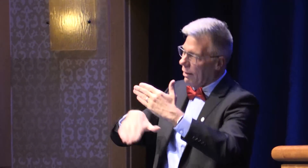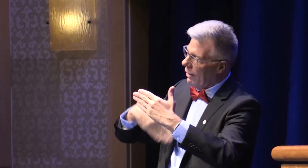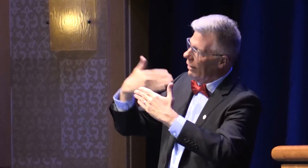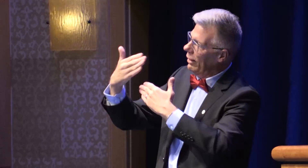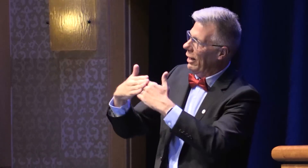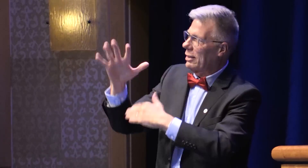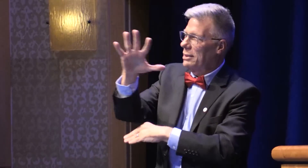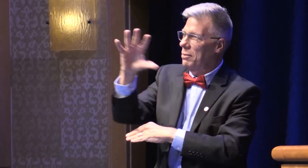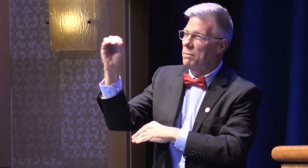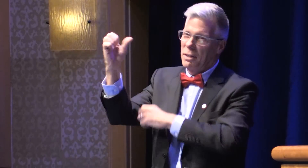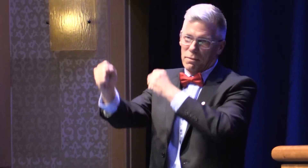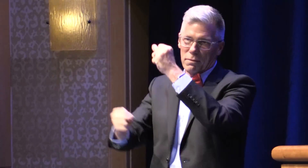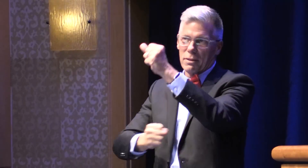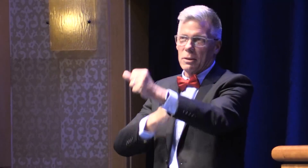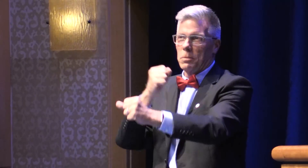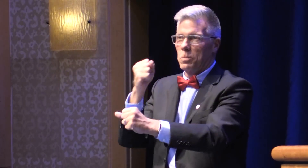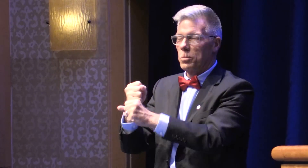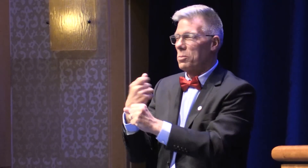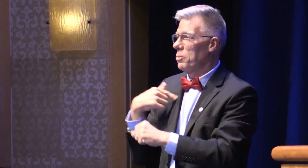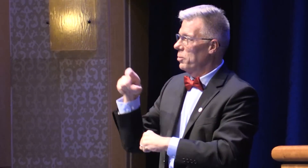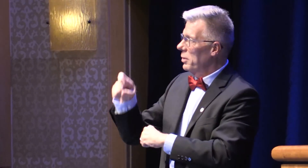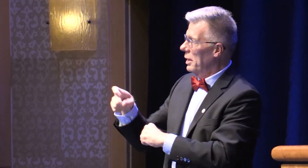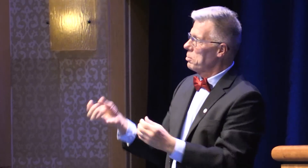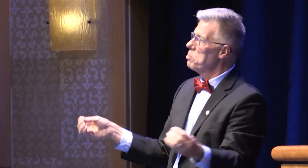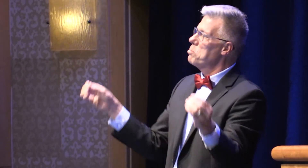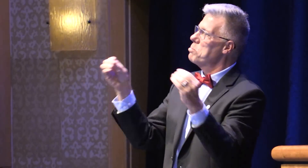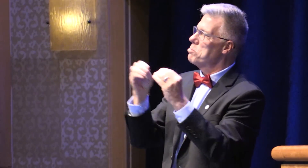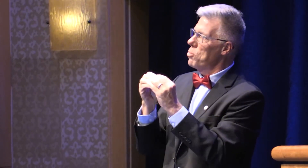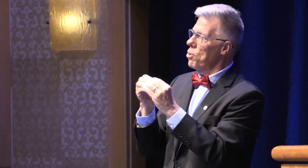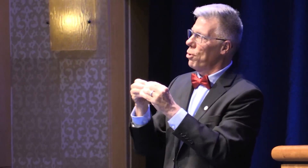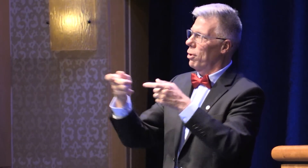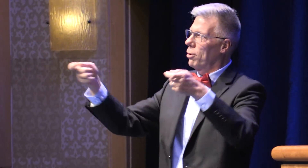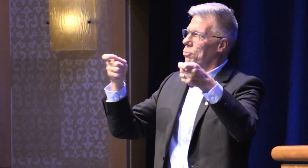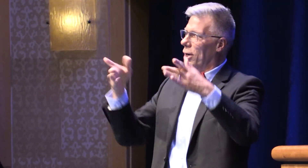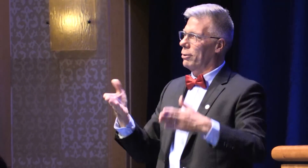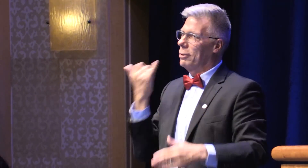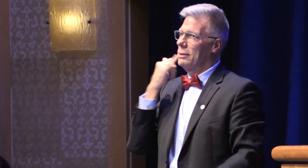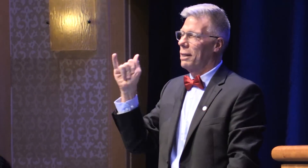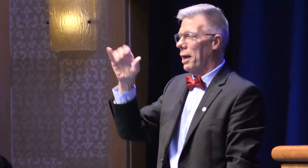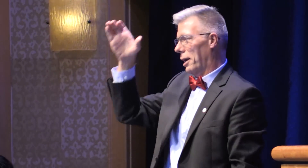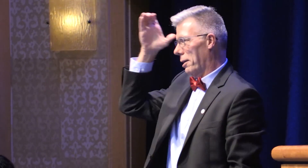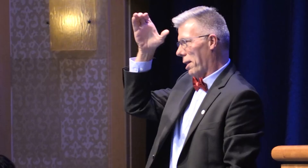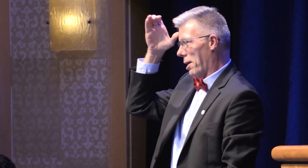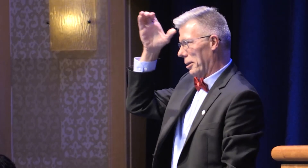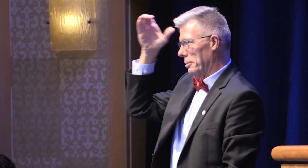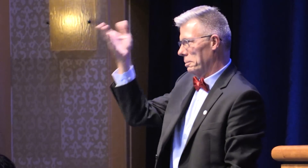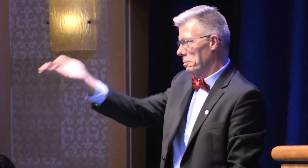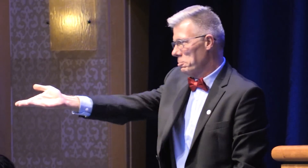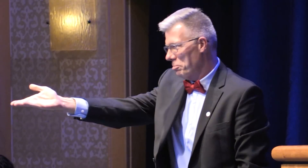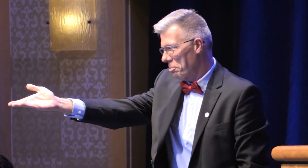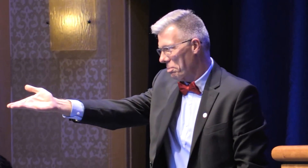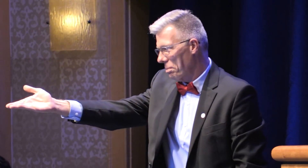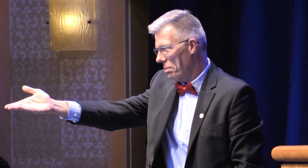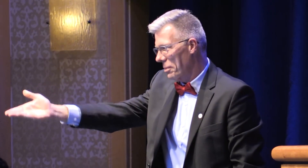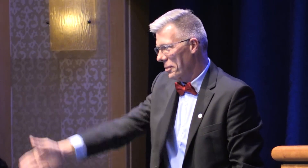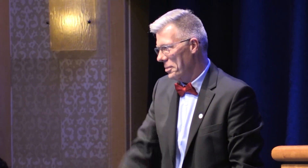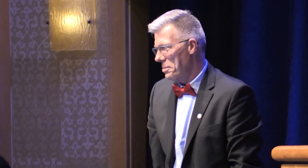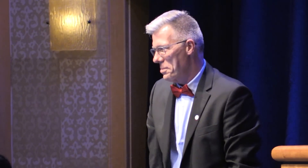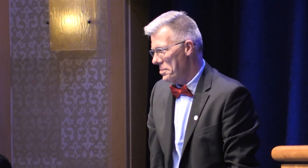It's important that we continue this innovation in communication accessibilities for the next 50